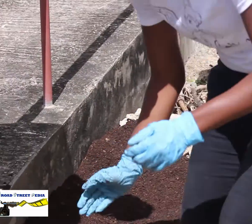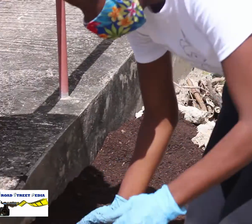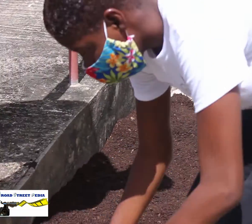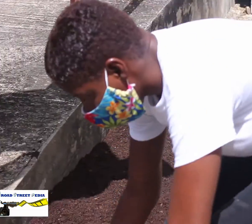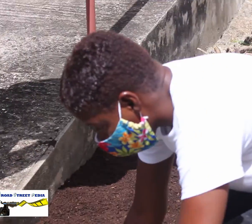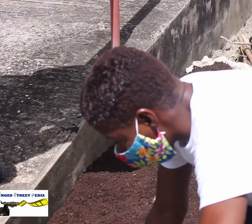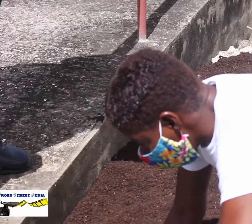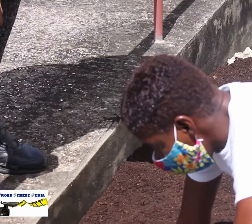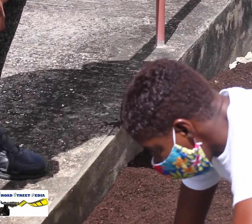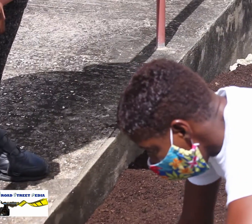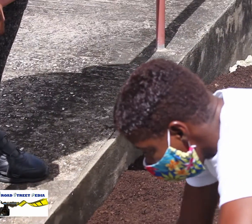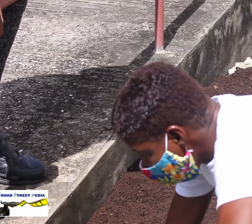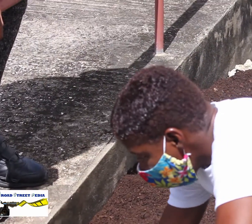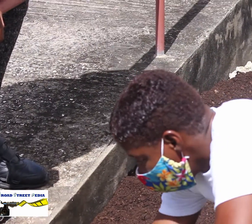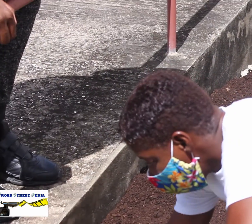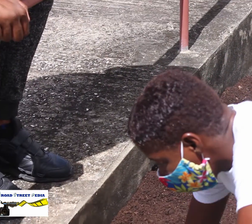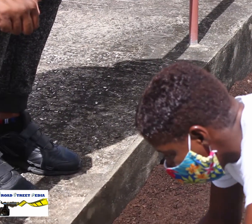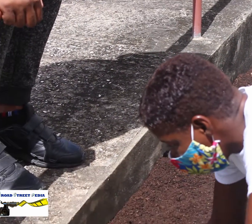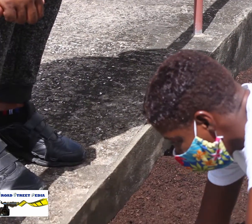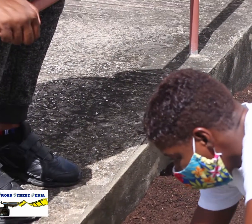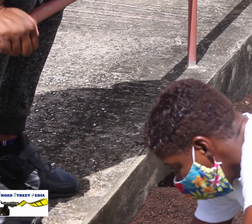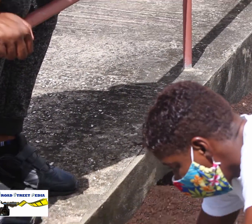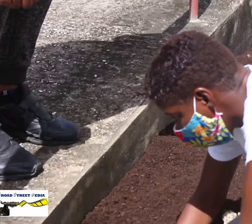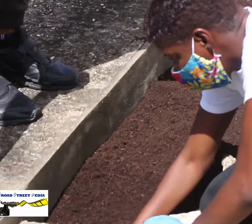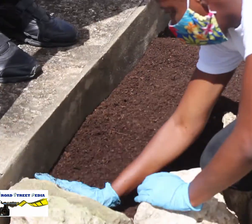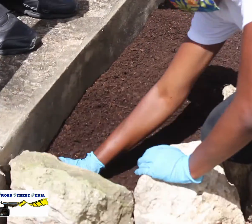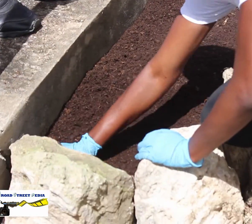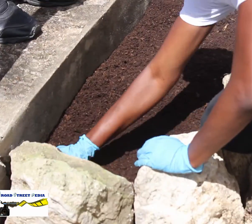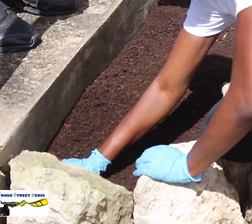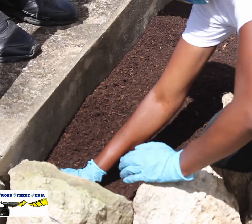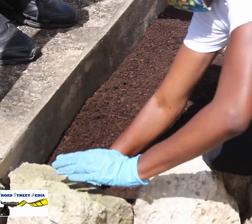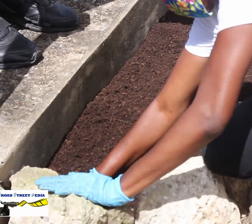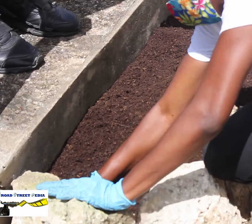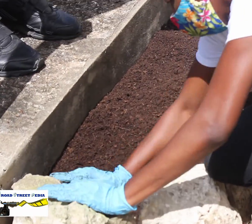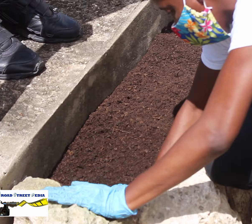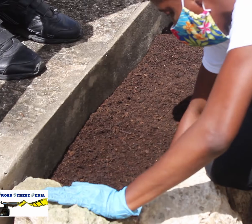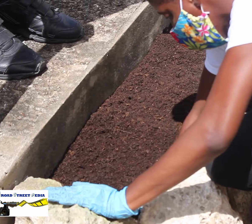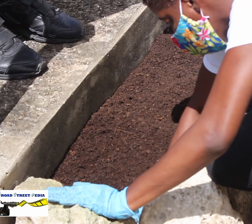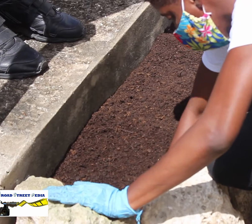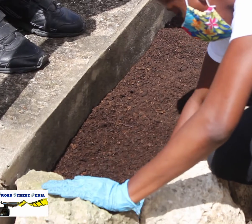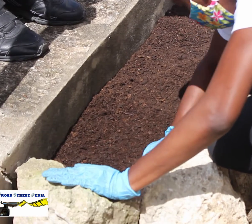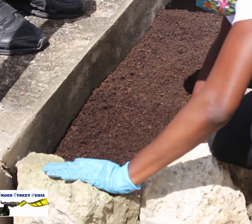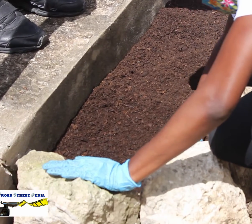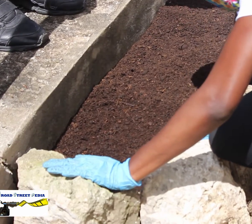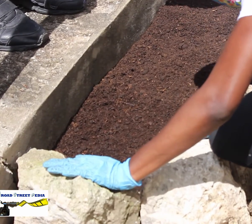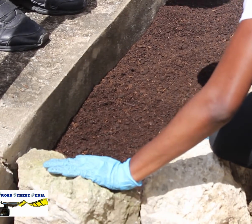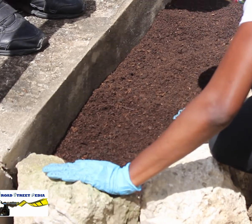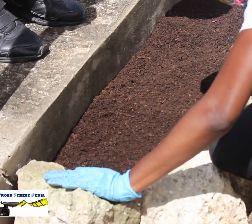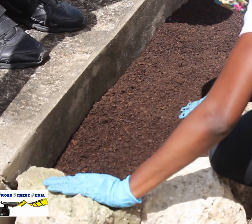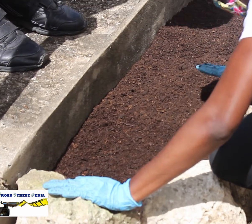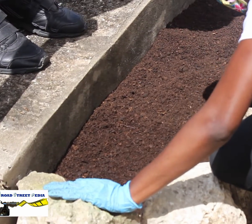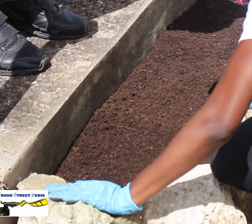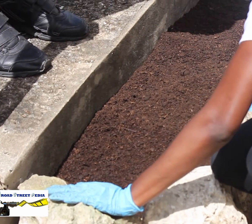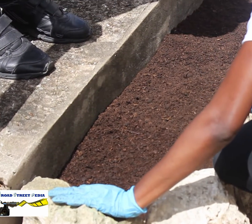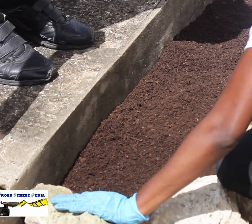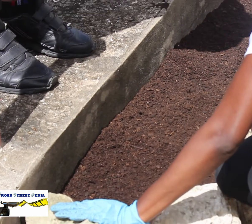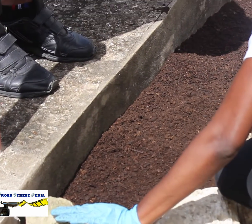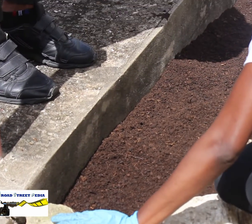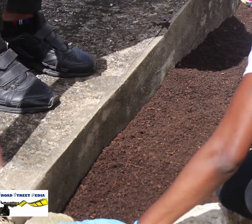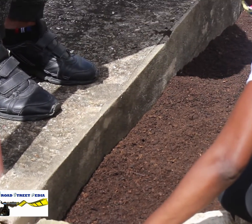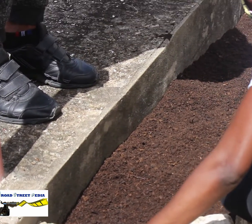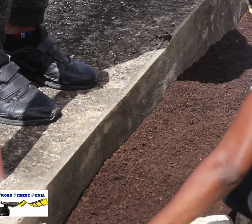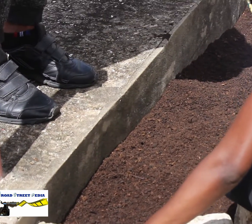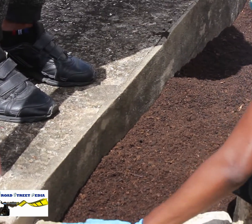So Bonnie, so we're actually going to fill this container. Okay. This area is the container. Okay. That is barricade. So I said that already.